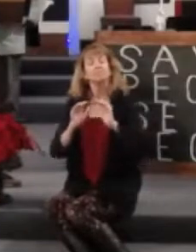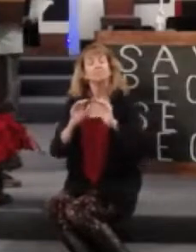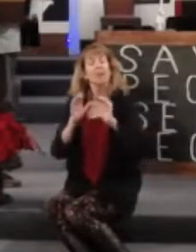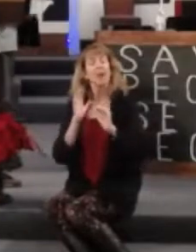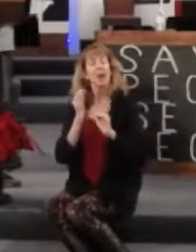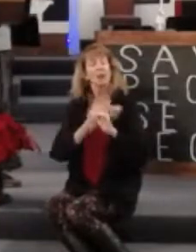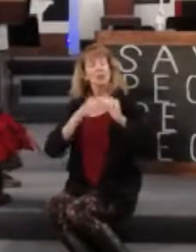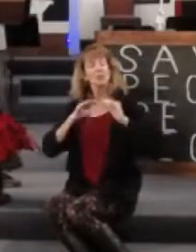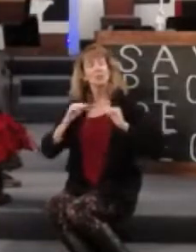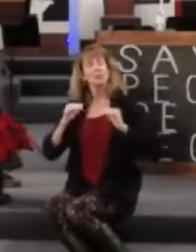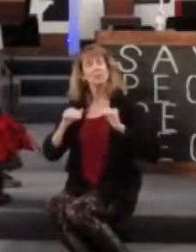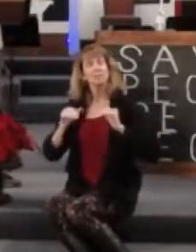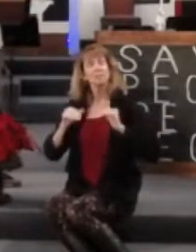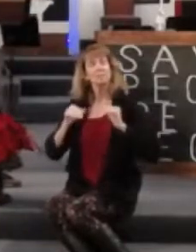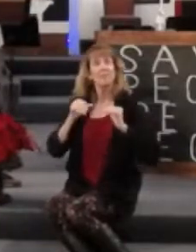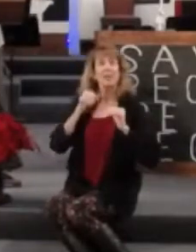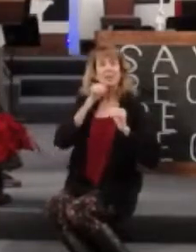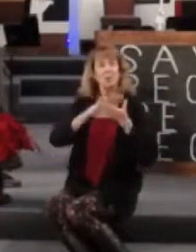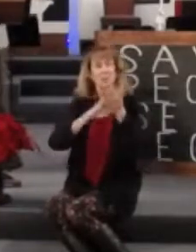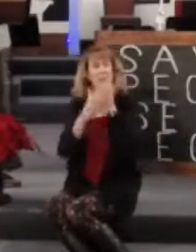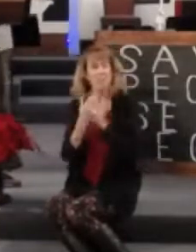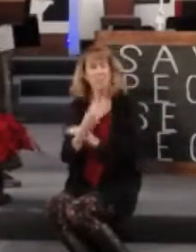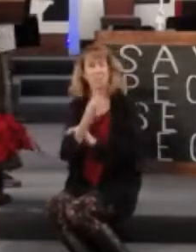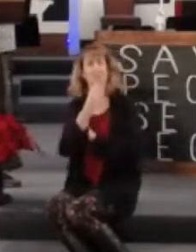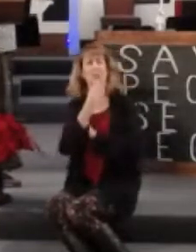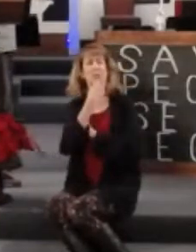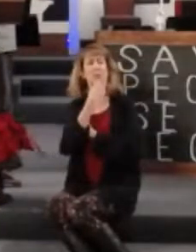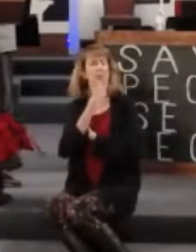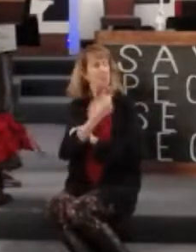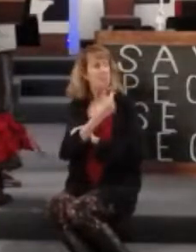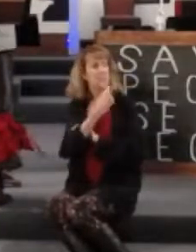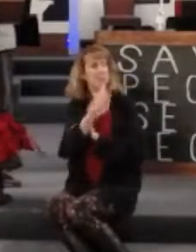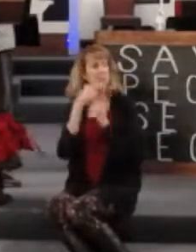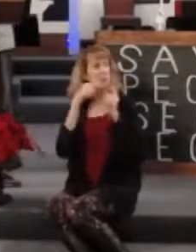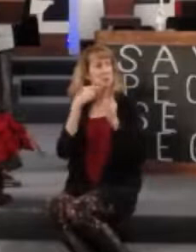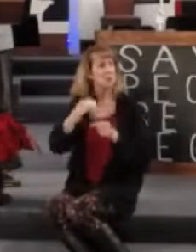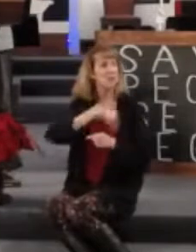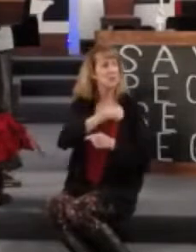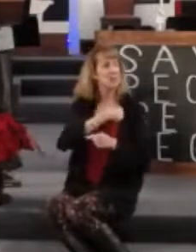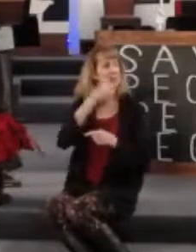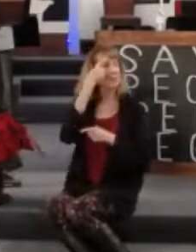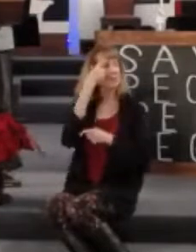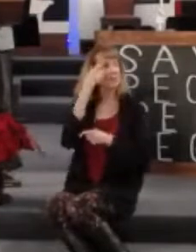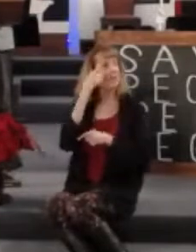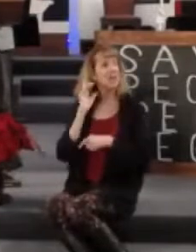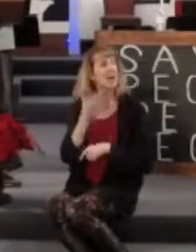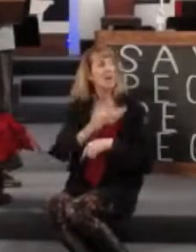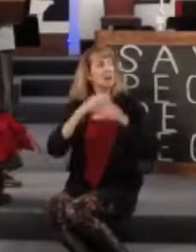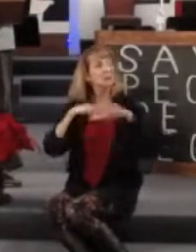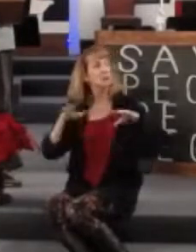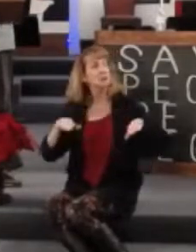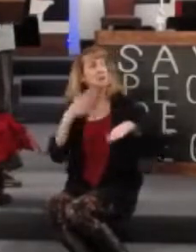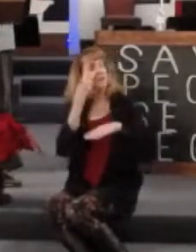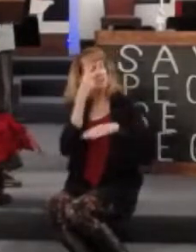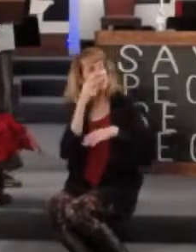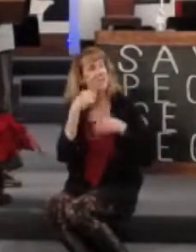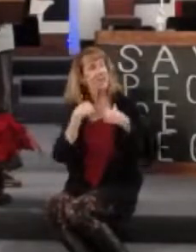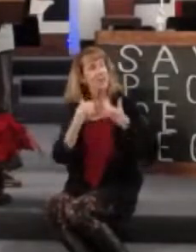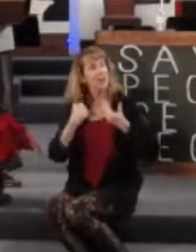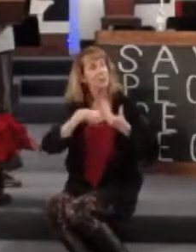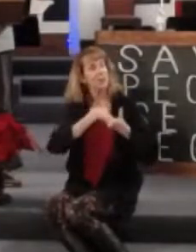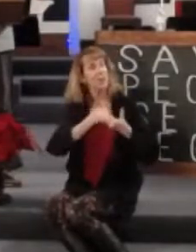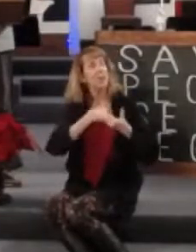tend to not be bitter as they get older because they saw the consistency in what we did, how we